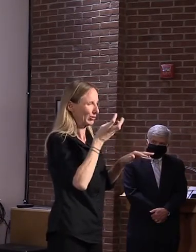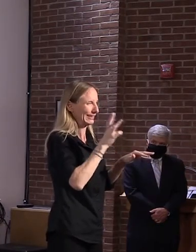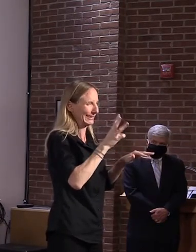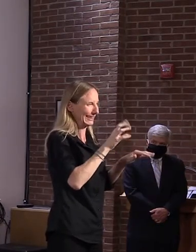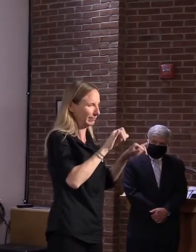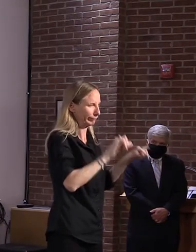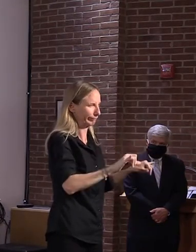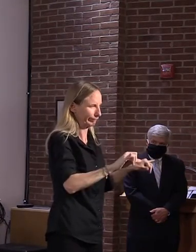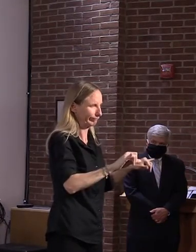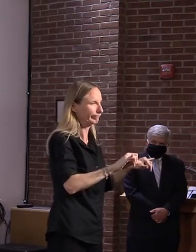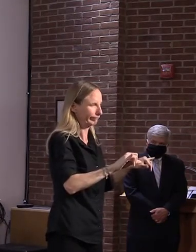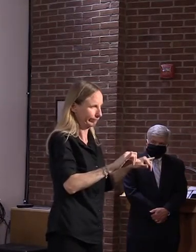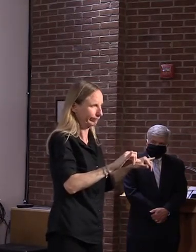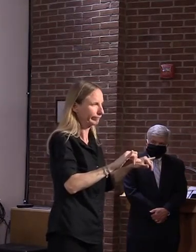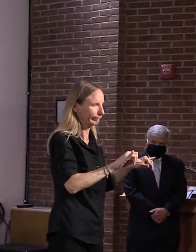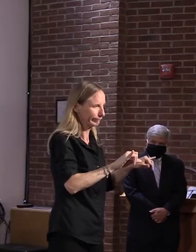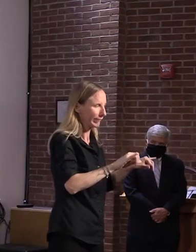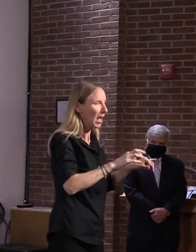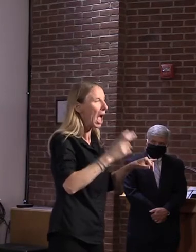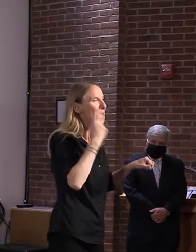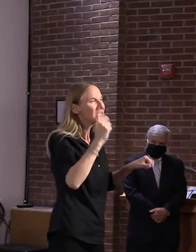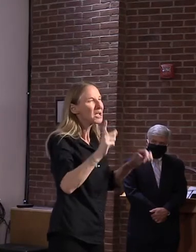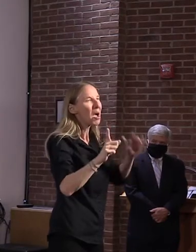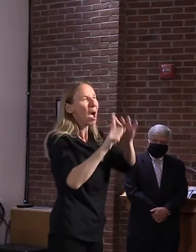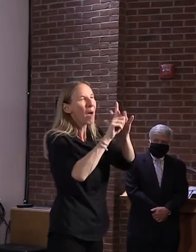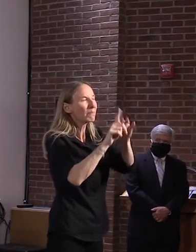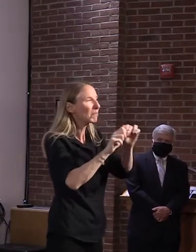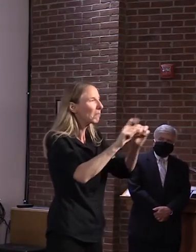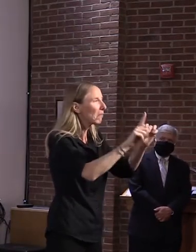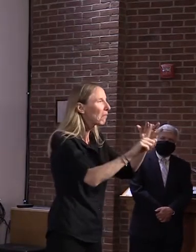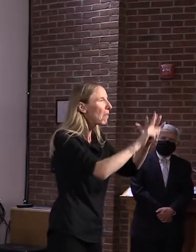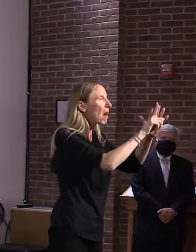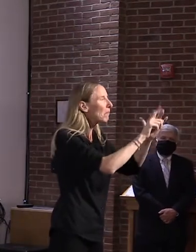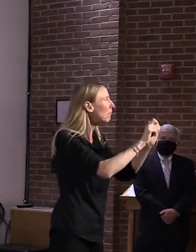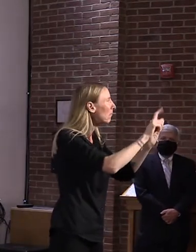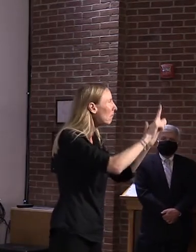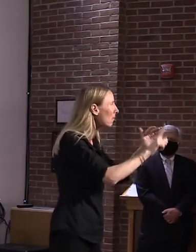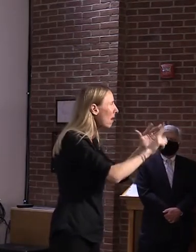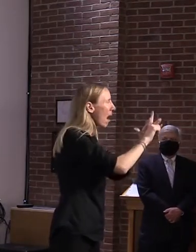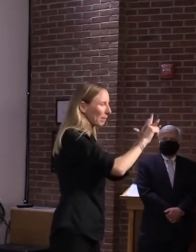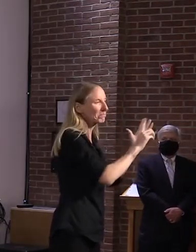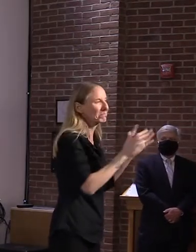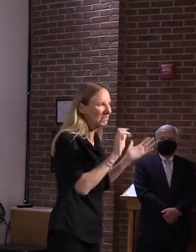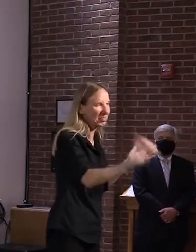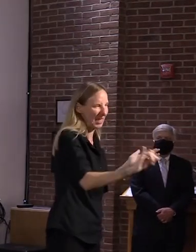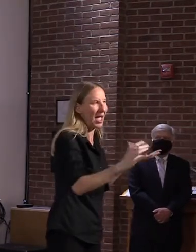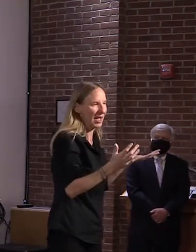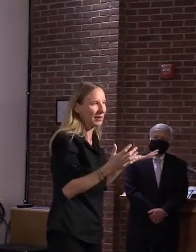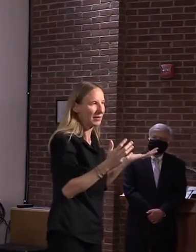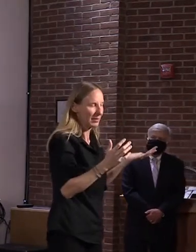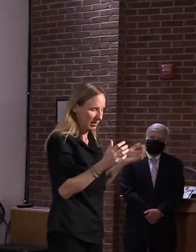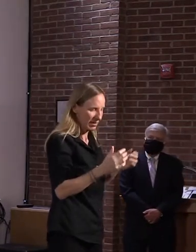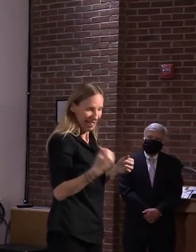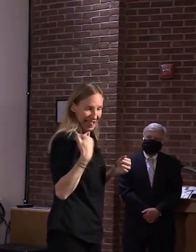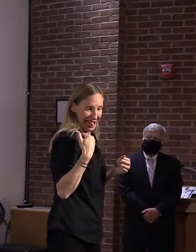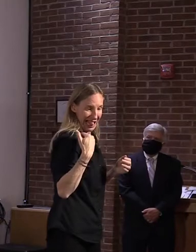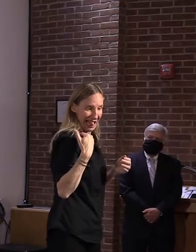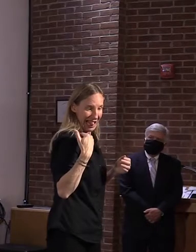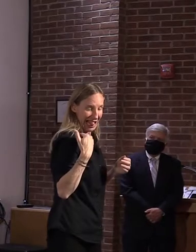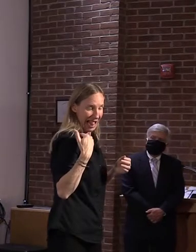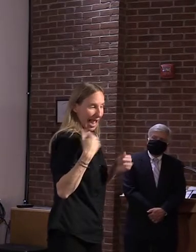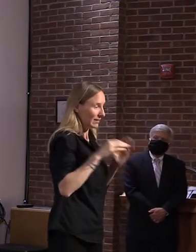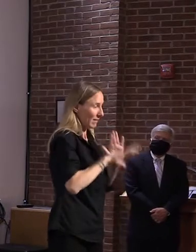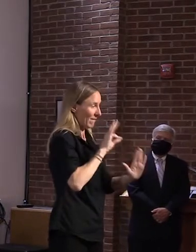cases. Sporadic cases continue to surface. The last case reported was on July